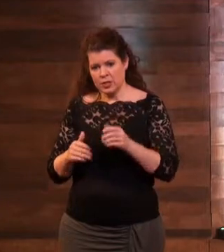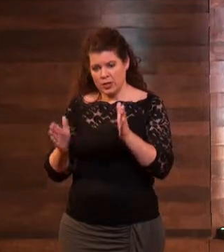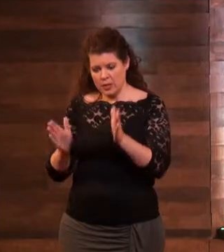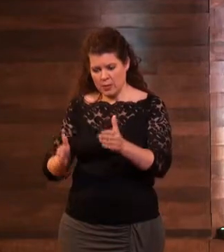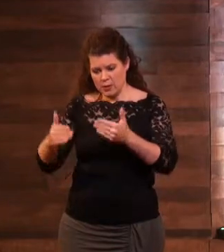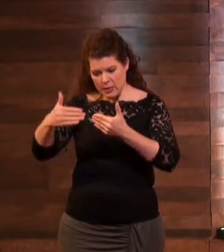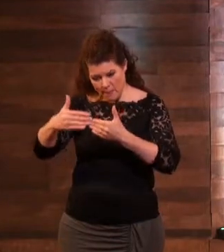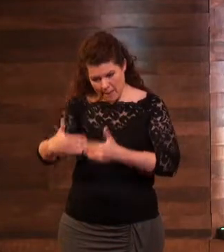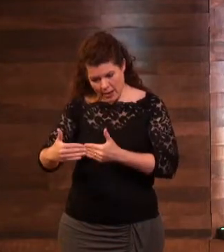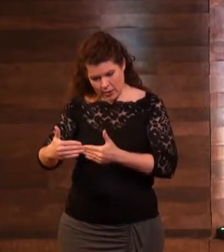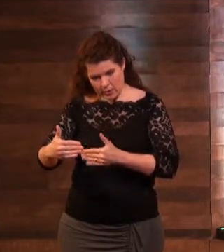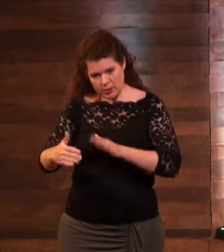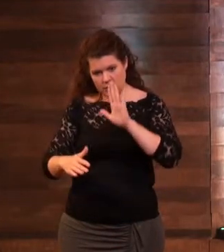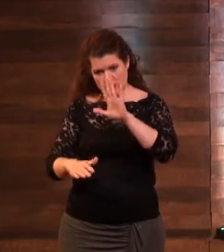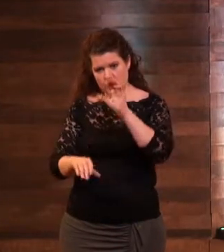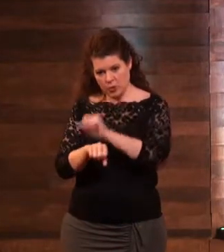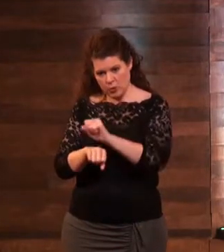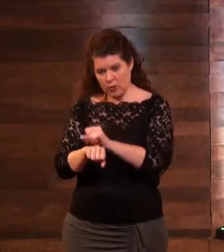home.